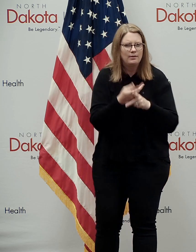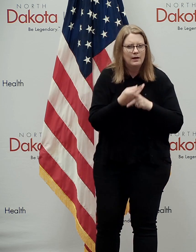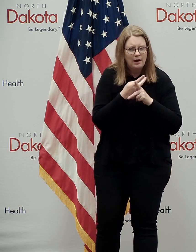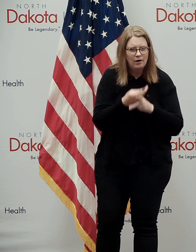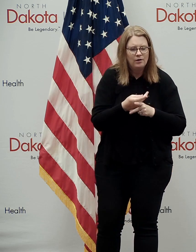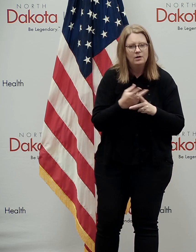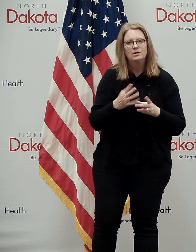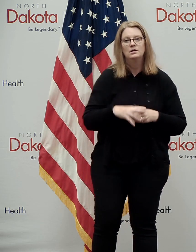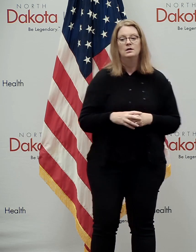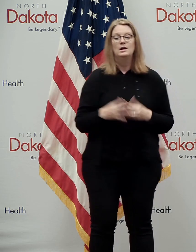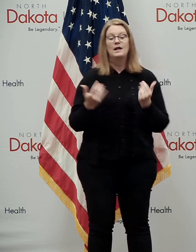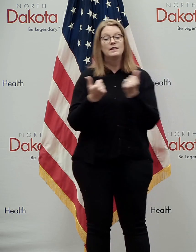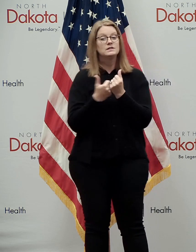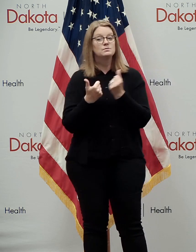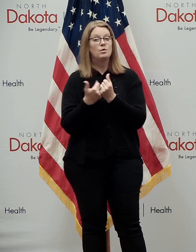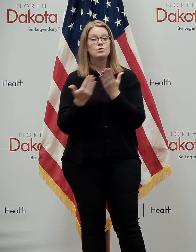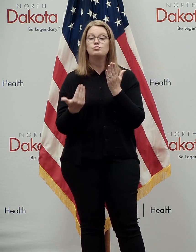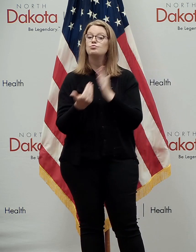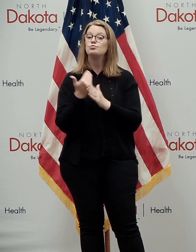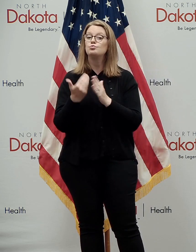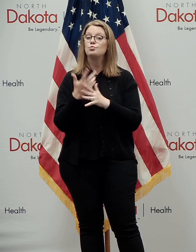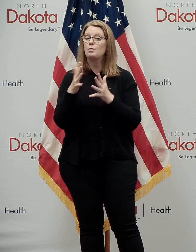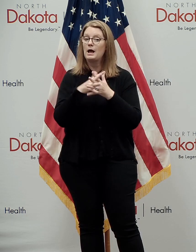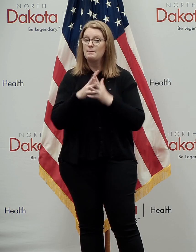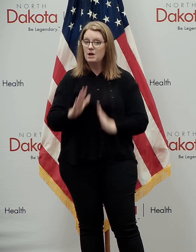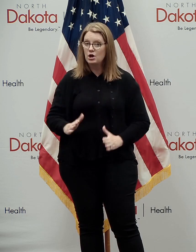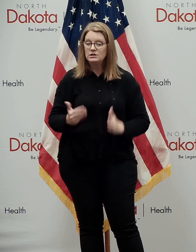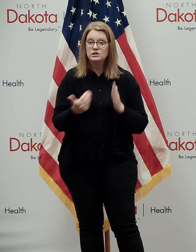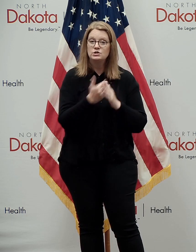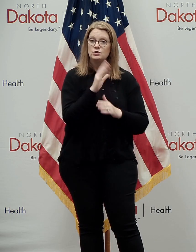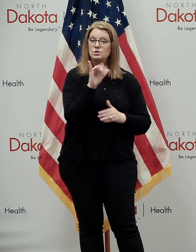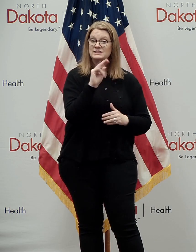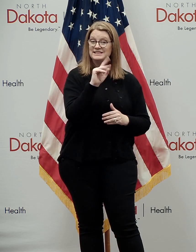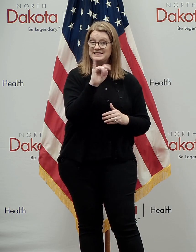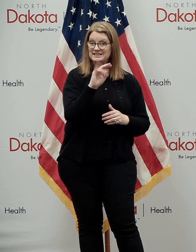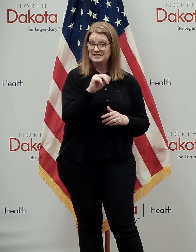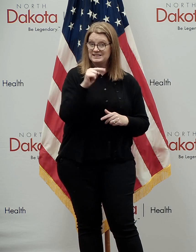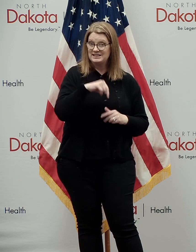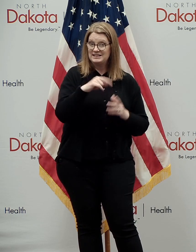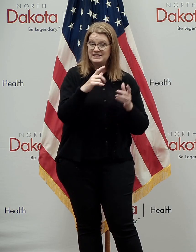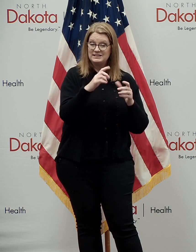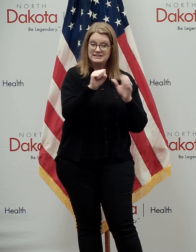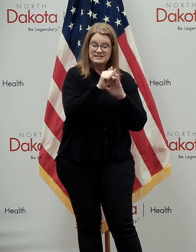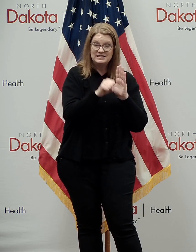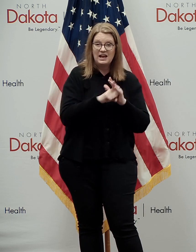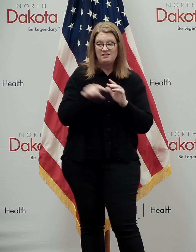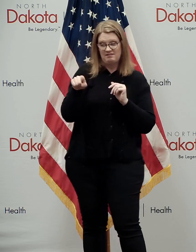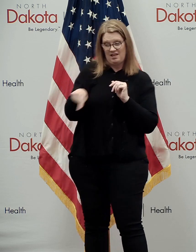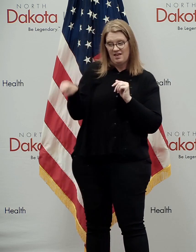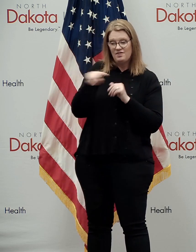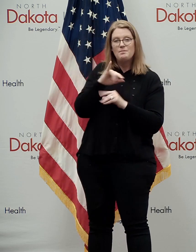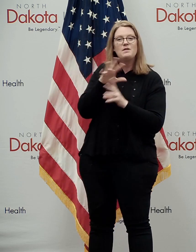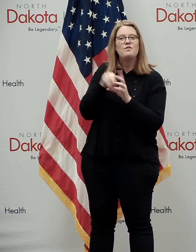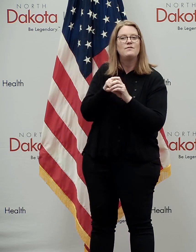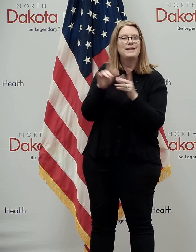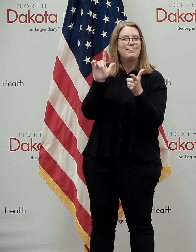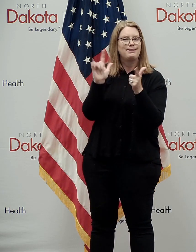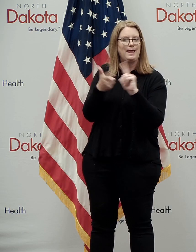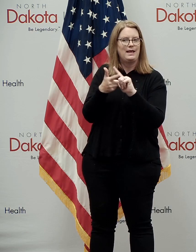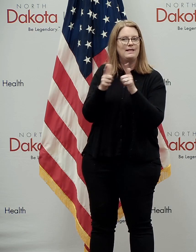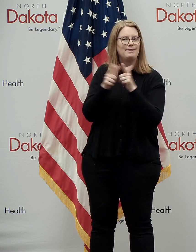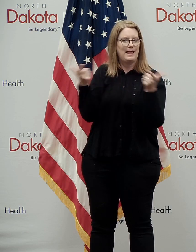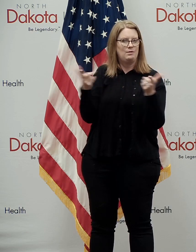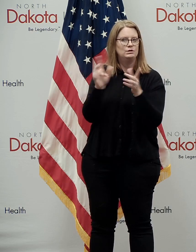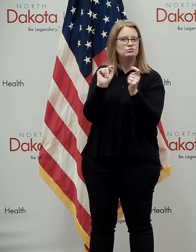support new Americans and new family members and new citizens to our state, they've also been involved in language translation to help make sure that everyone